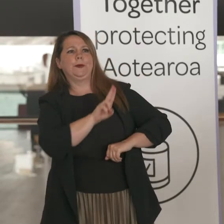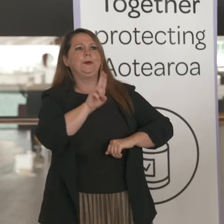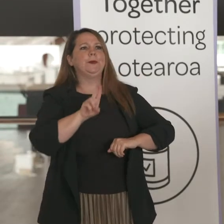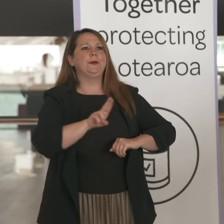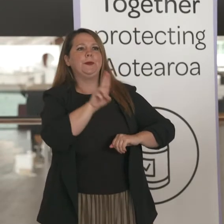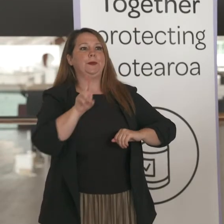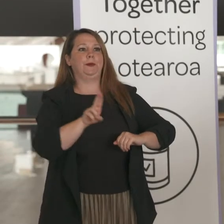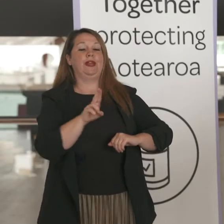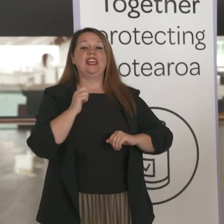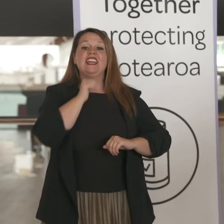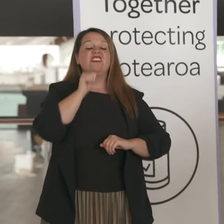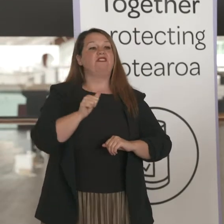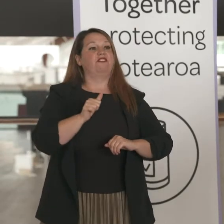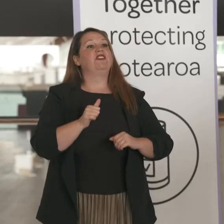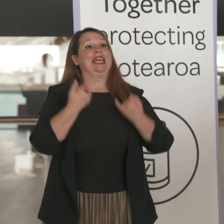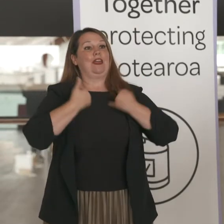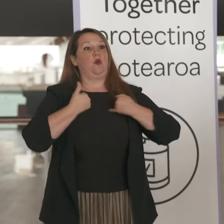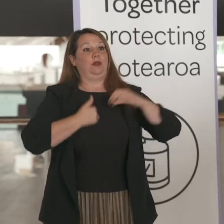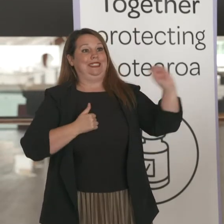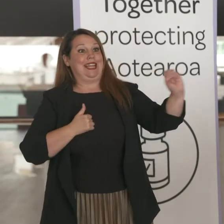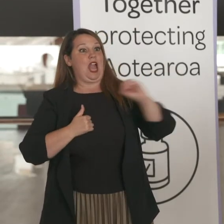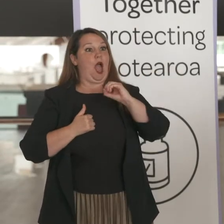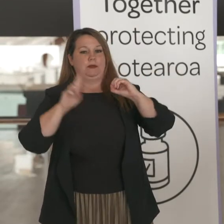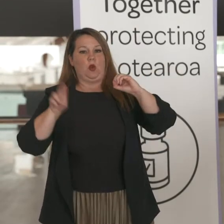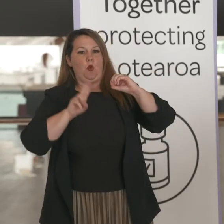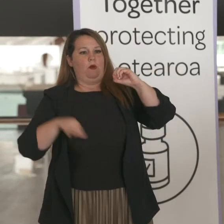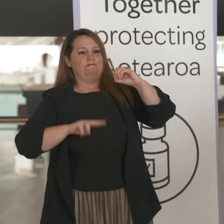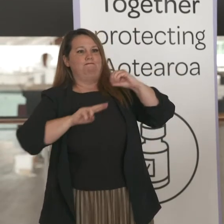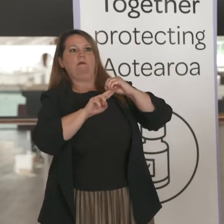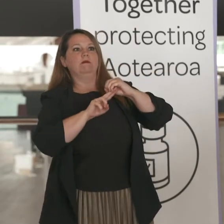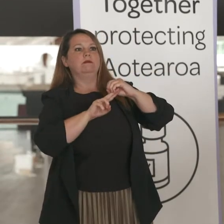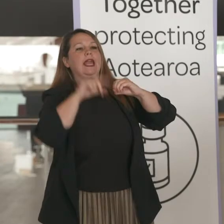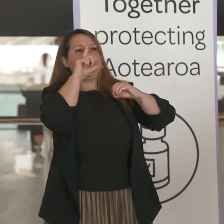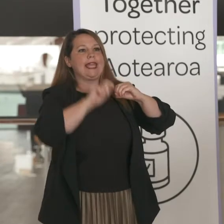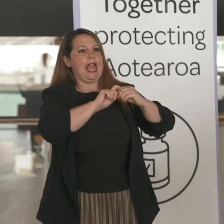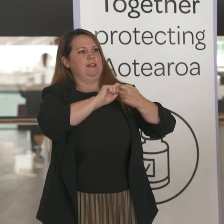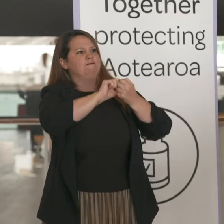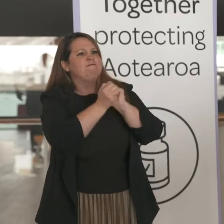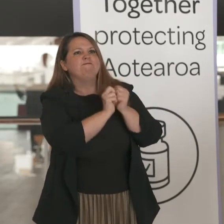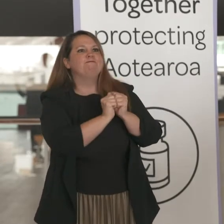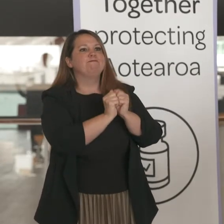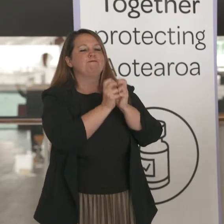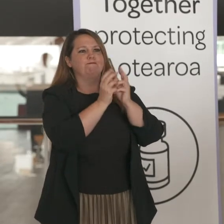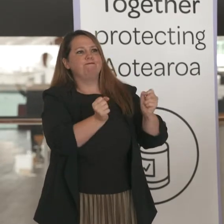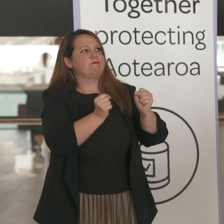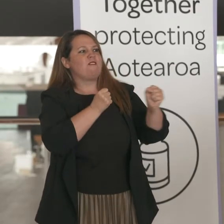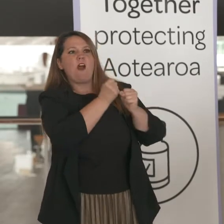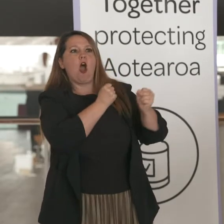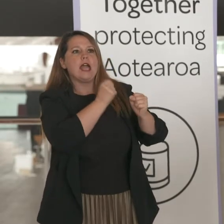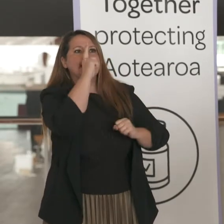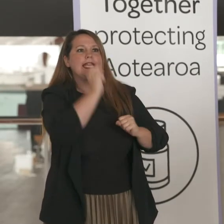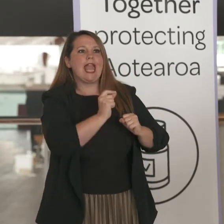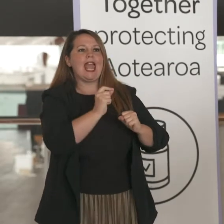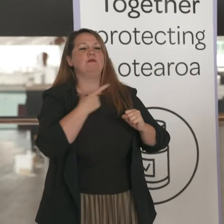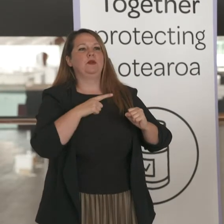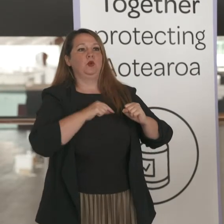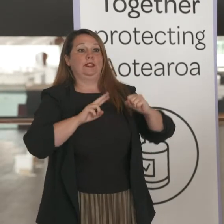going on in the background, especially the job of making better antibodies and a long-term memory of